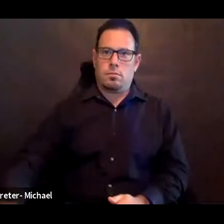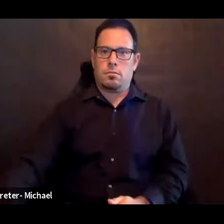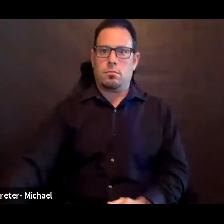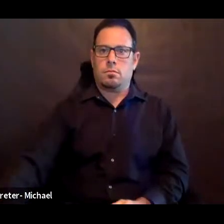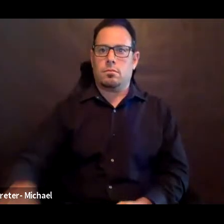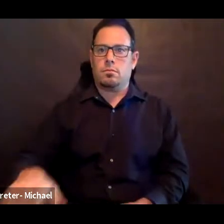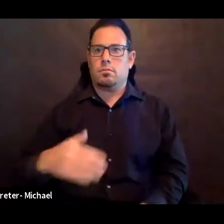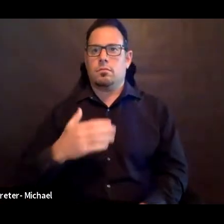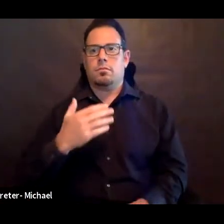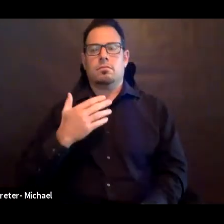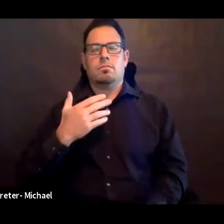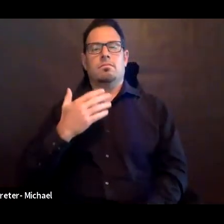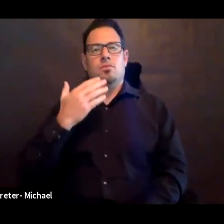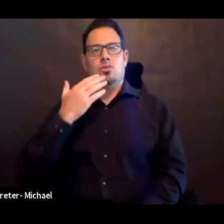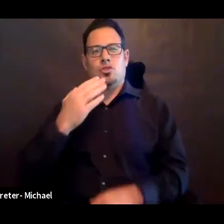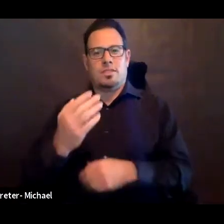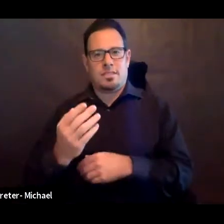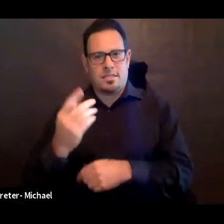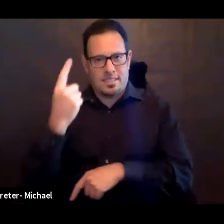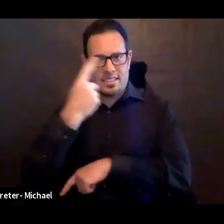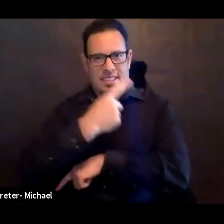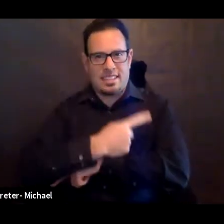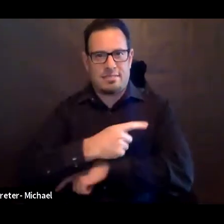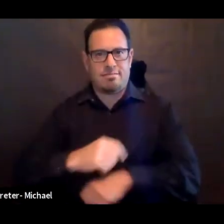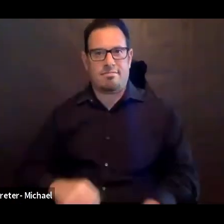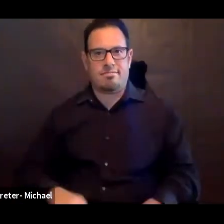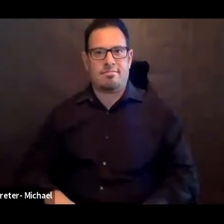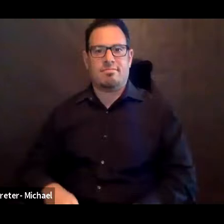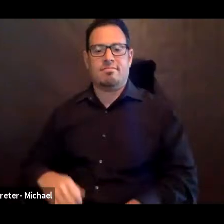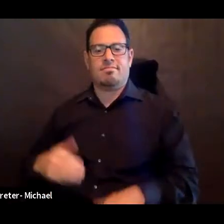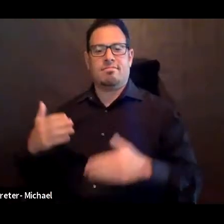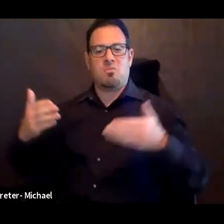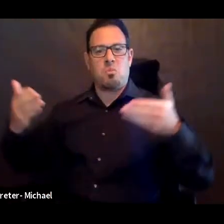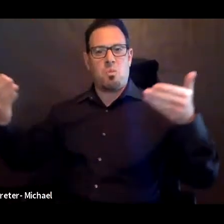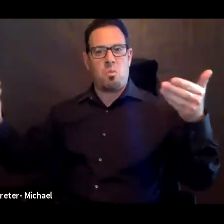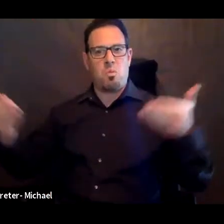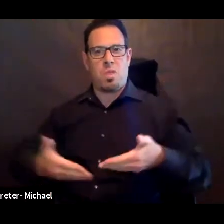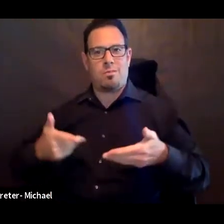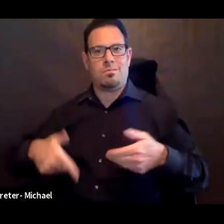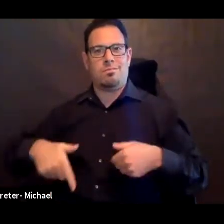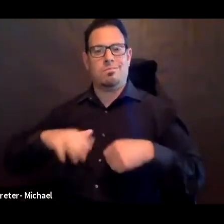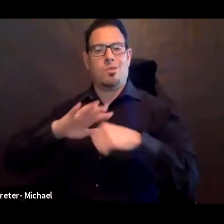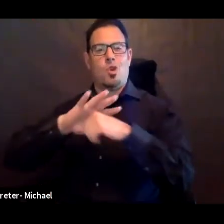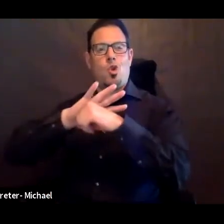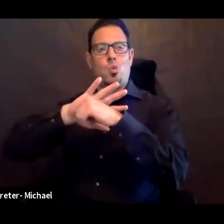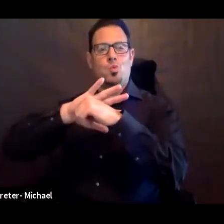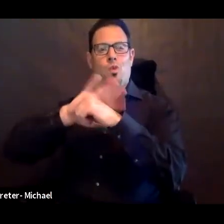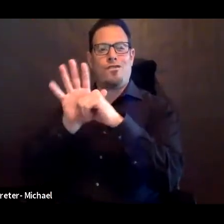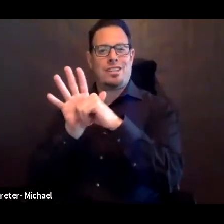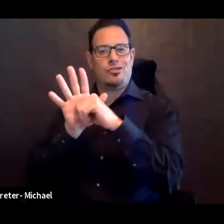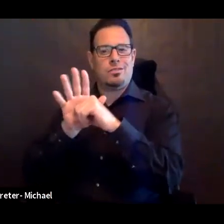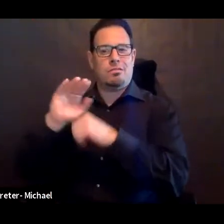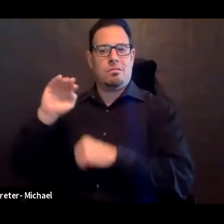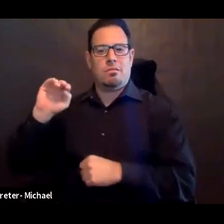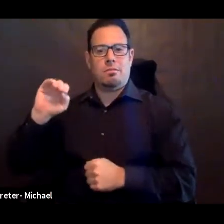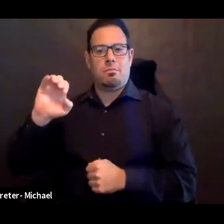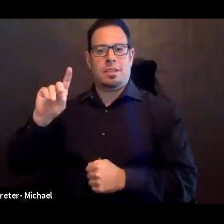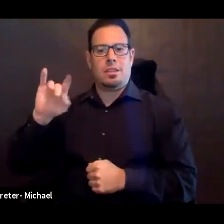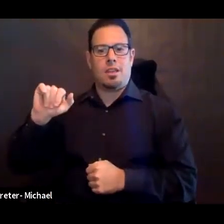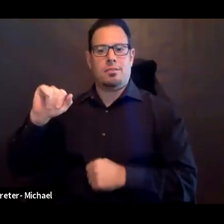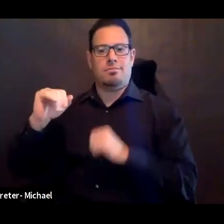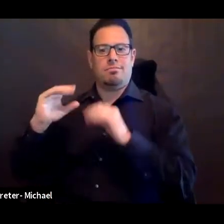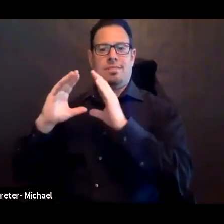Welcome to the COVID-19 media briefing. At this time, all participants are in a listen-only mode. After the